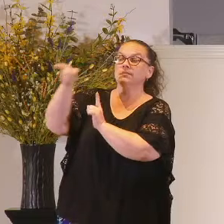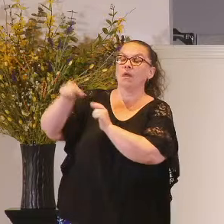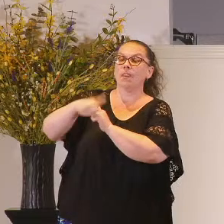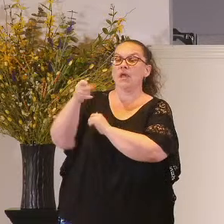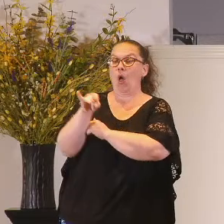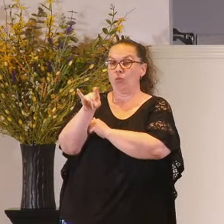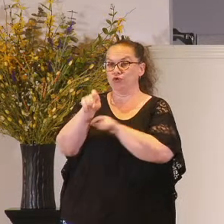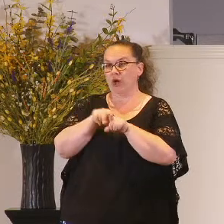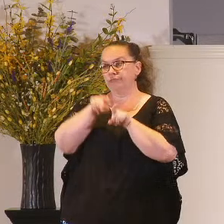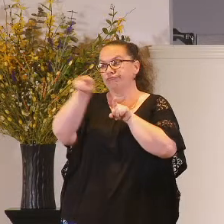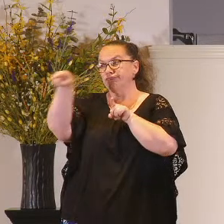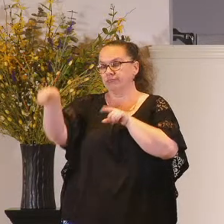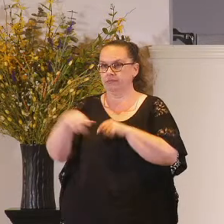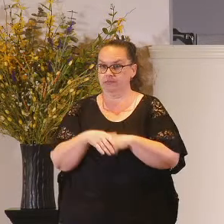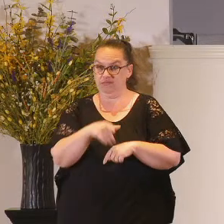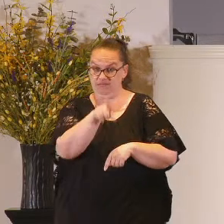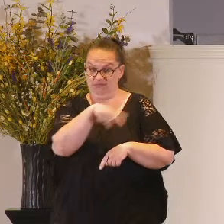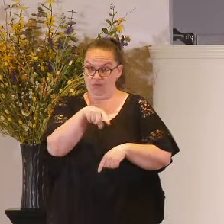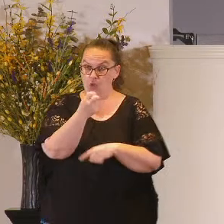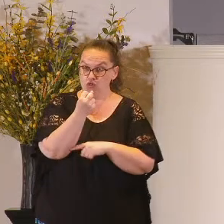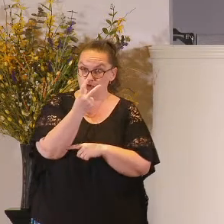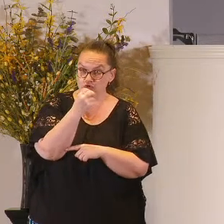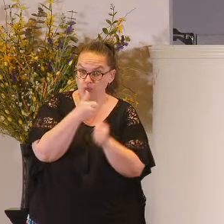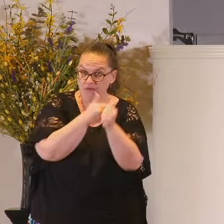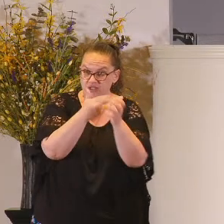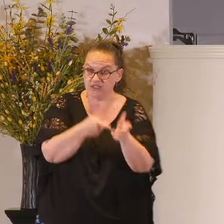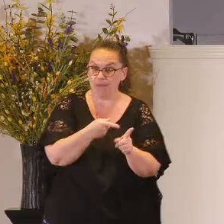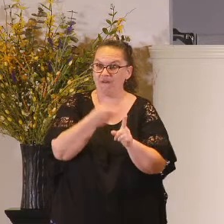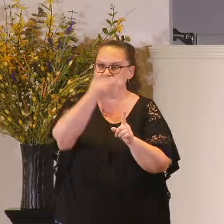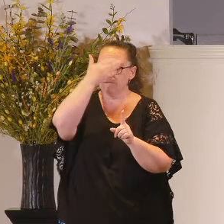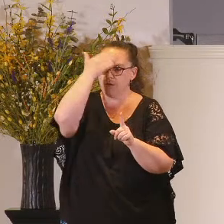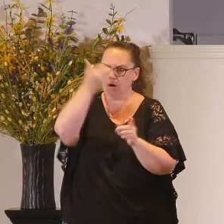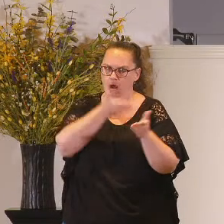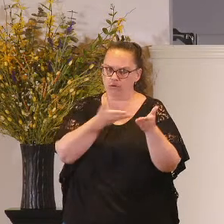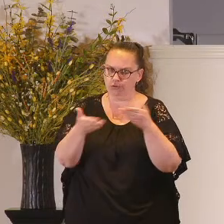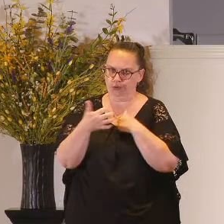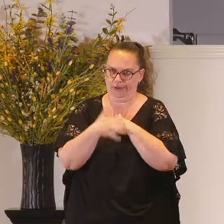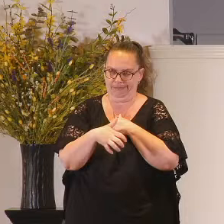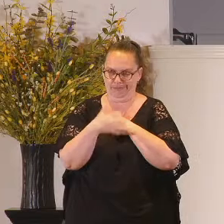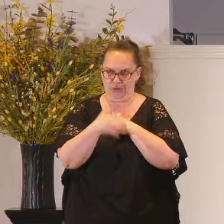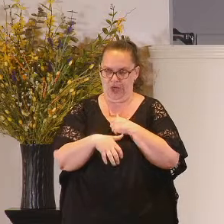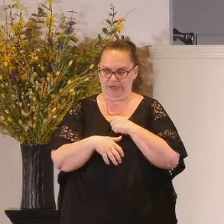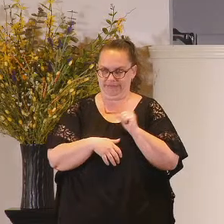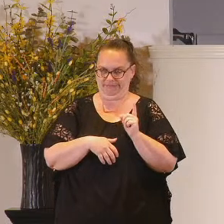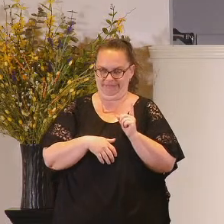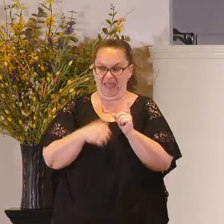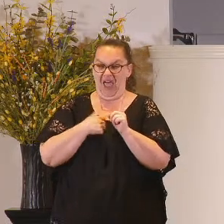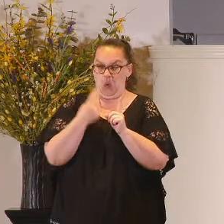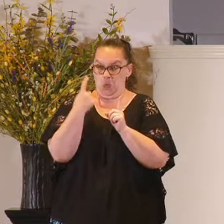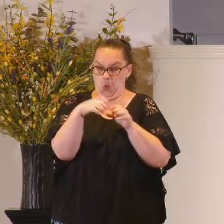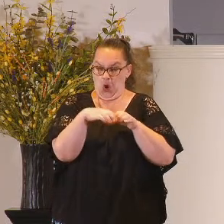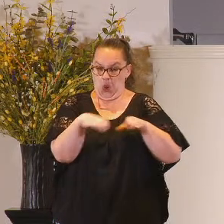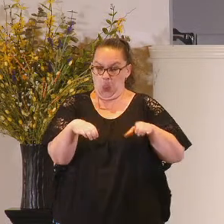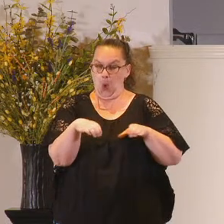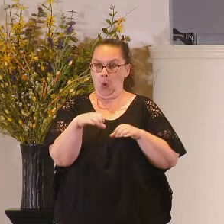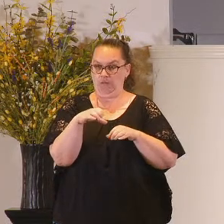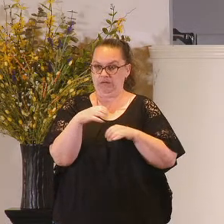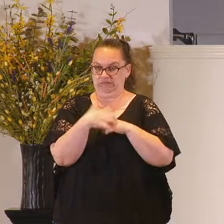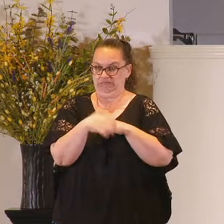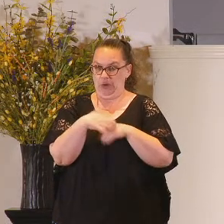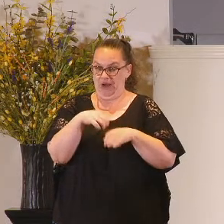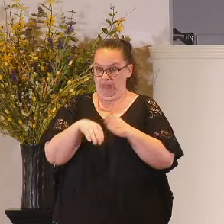Now, they," the 12, "had forgotten to bring bread, and they had only 1 loaf with them in the